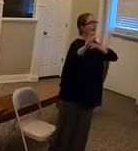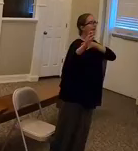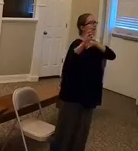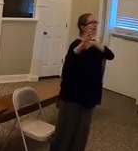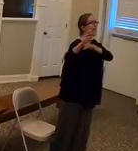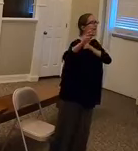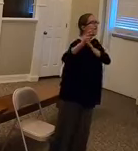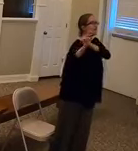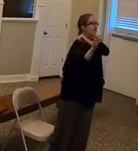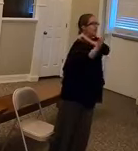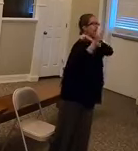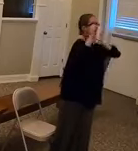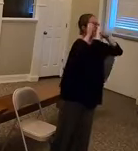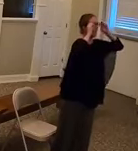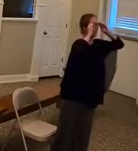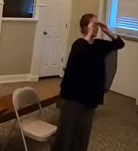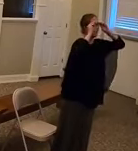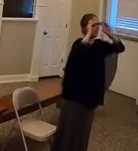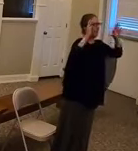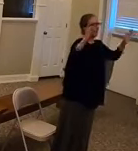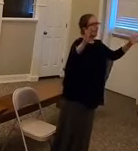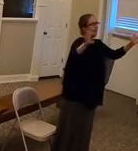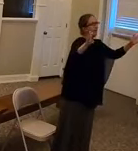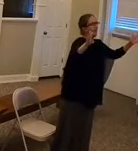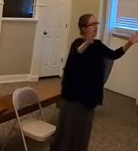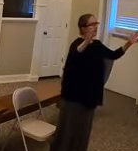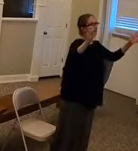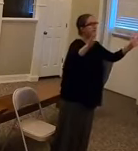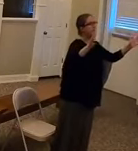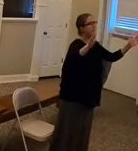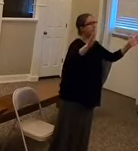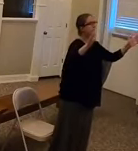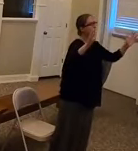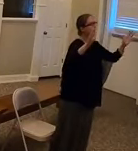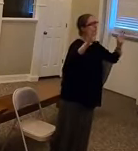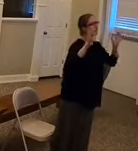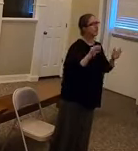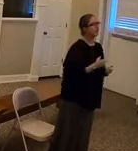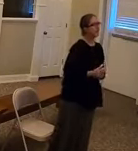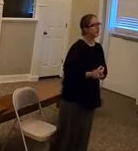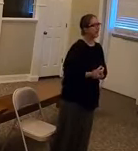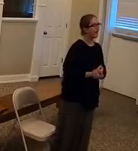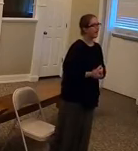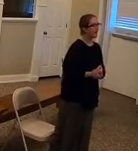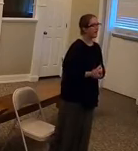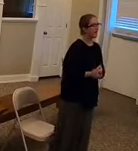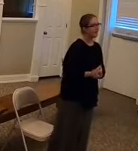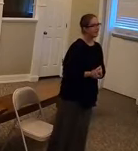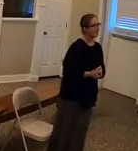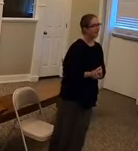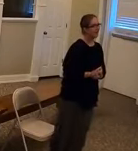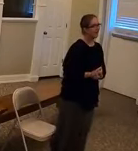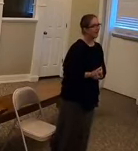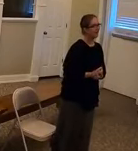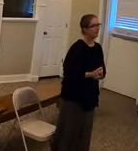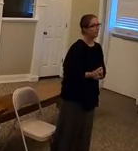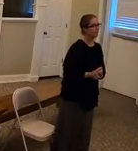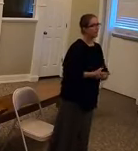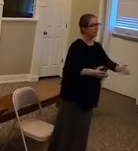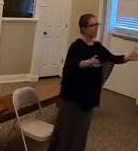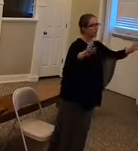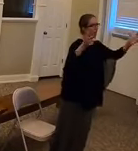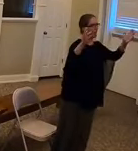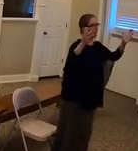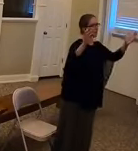Lord. I'm here, God, to give you all the glory, all the praise. Hallelujah, Jesus.